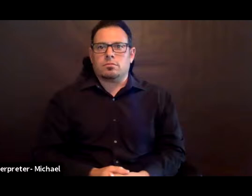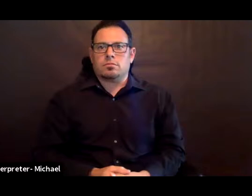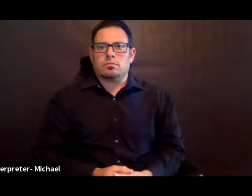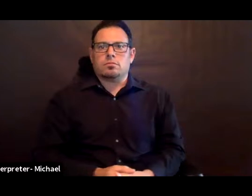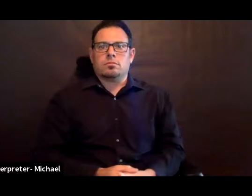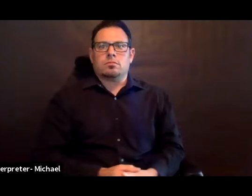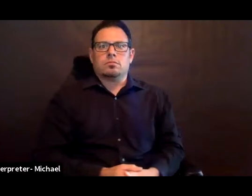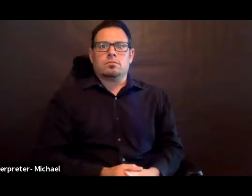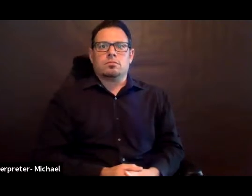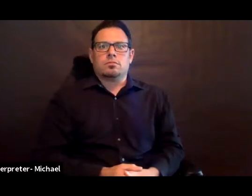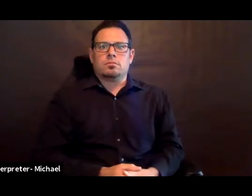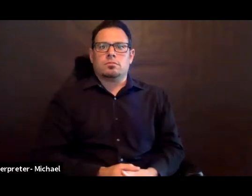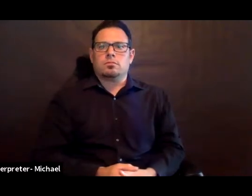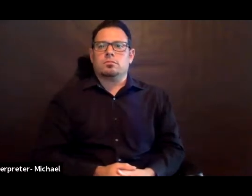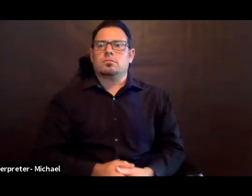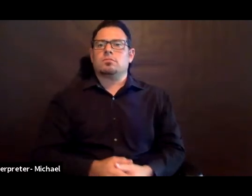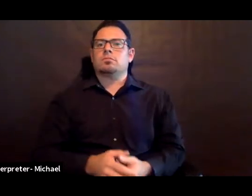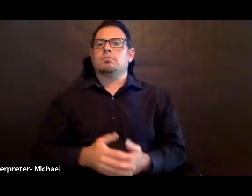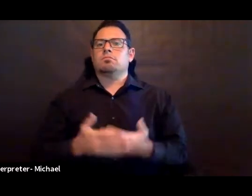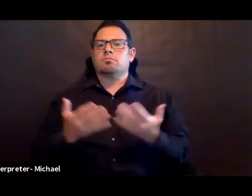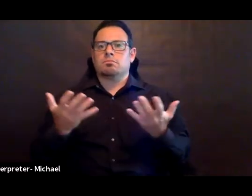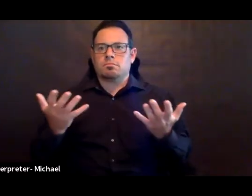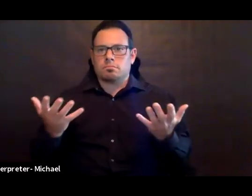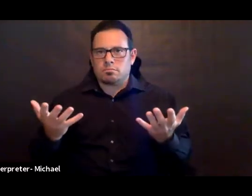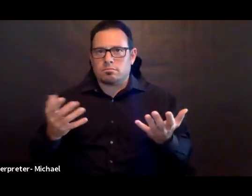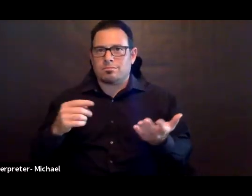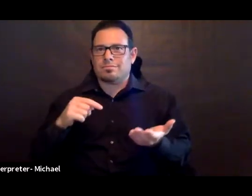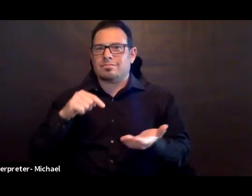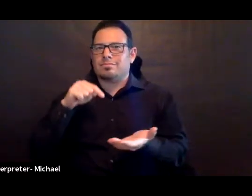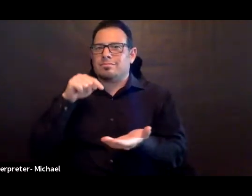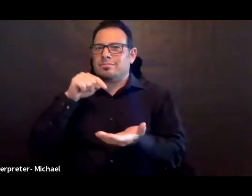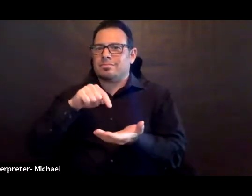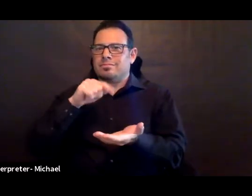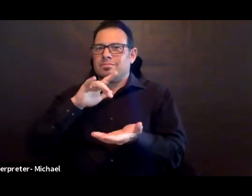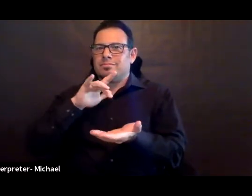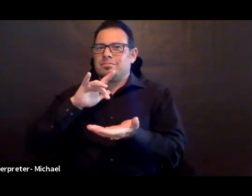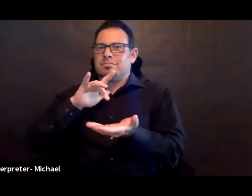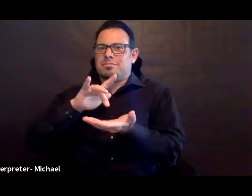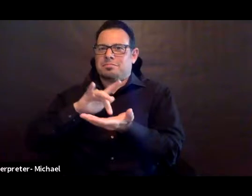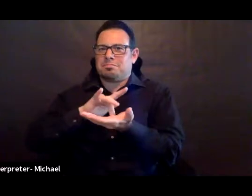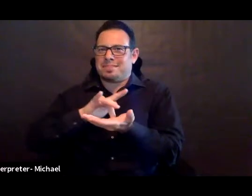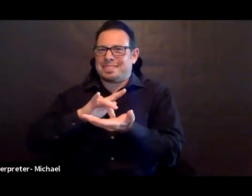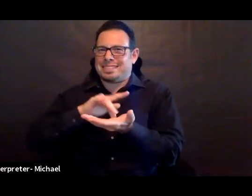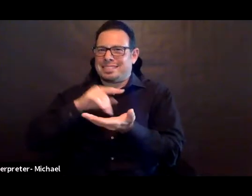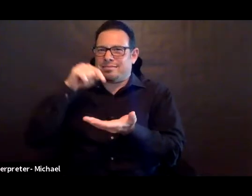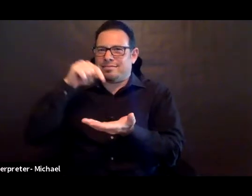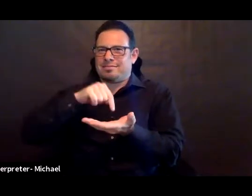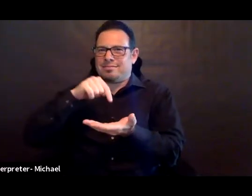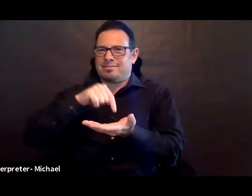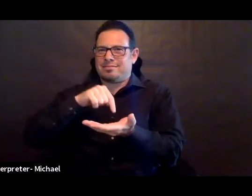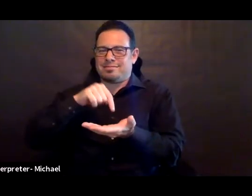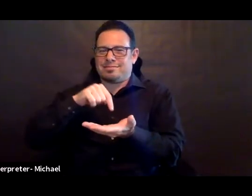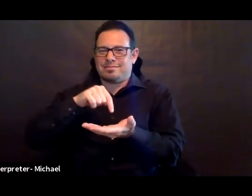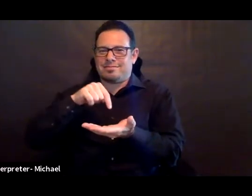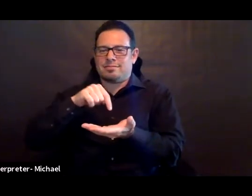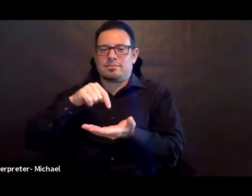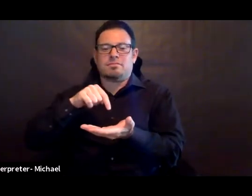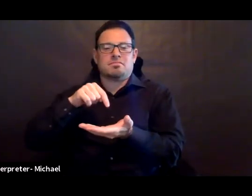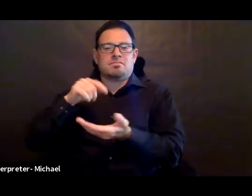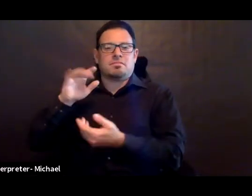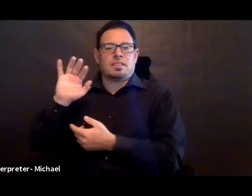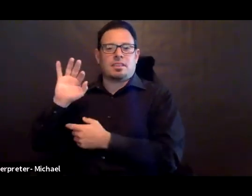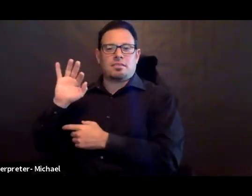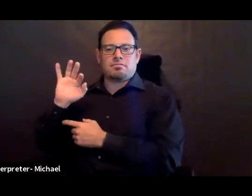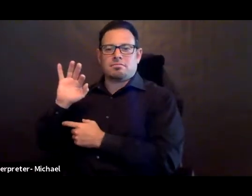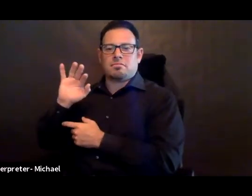that's something that is being evaluated. But at this point, we have about 30,000 Johnson & Johnson doses in